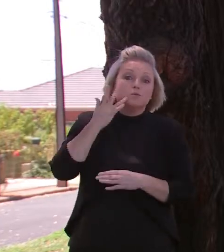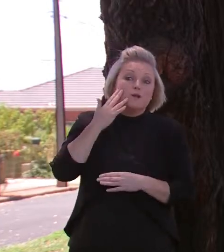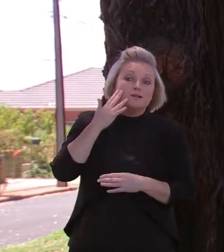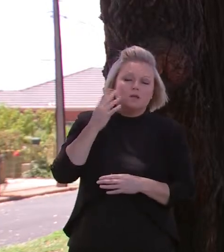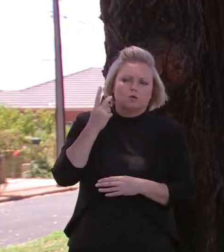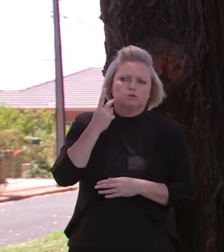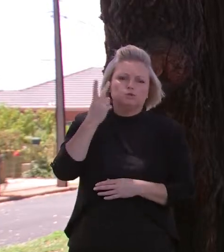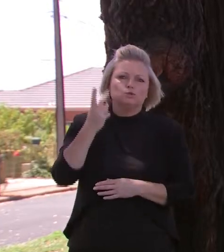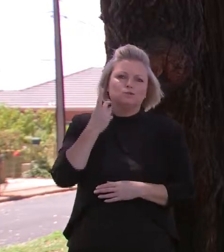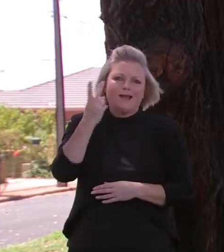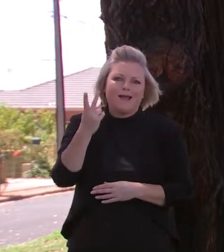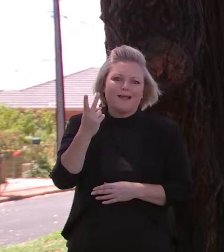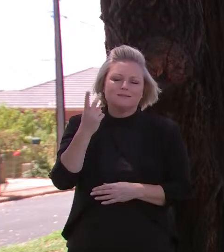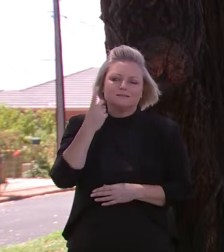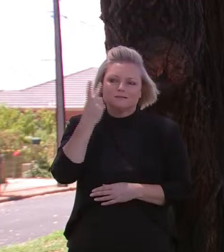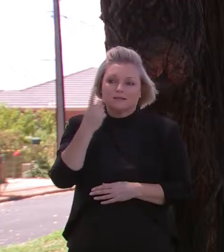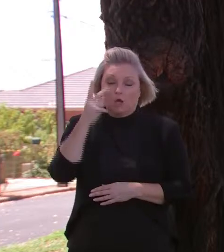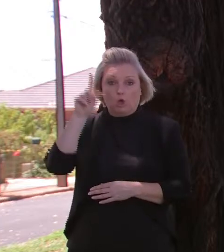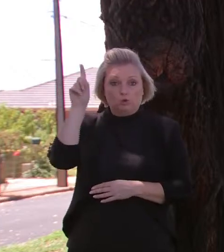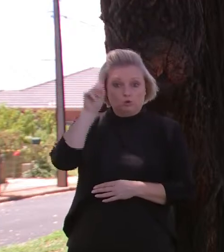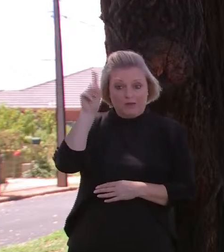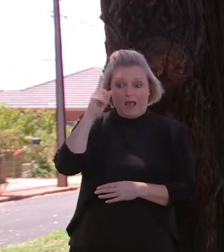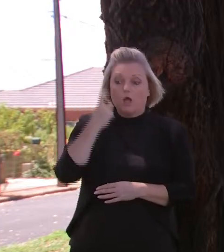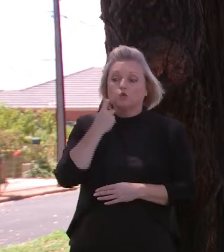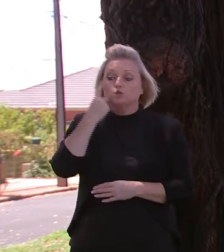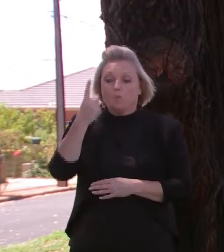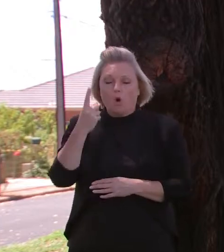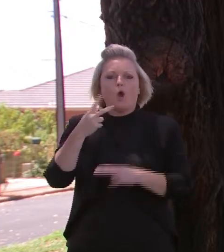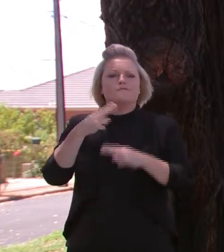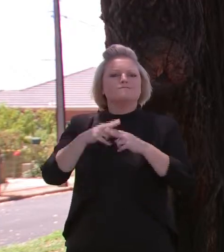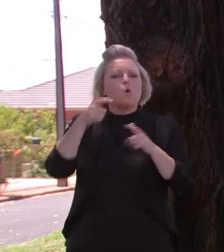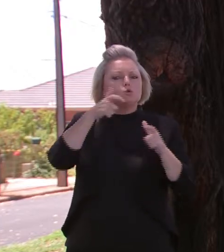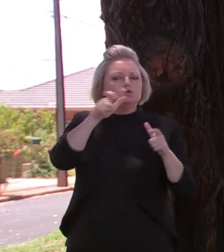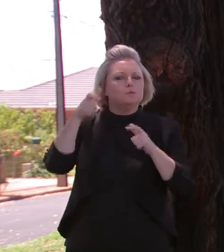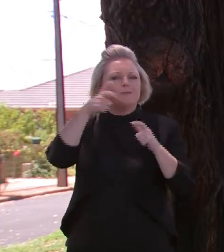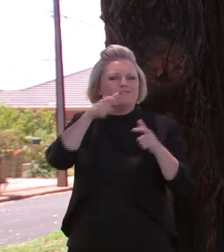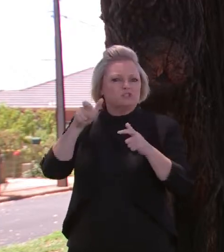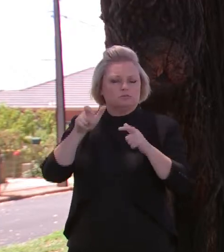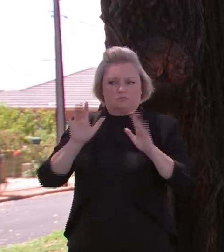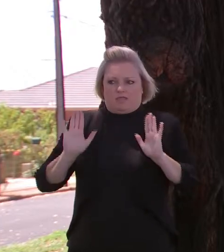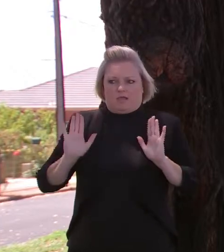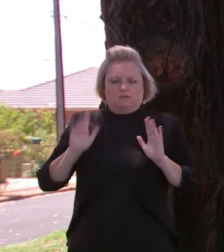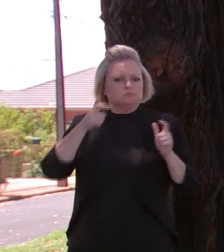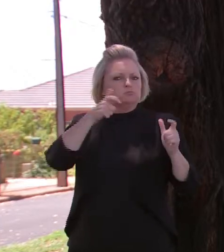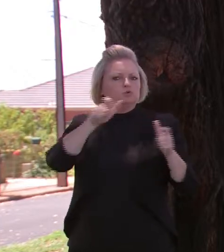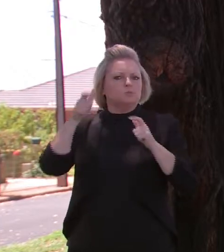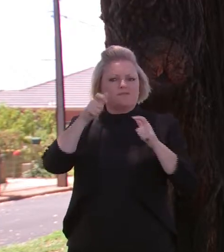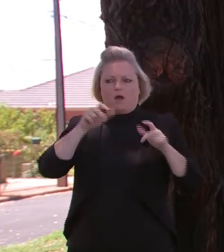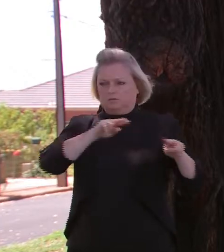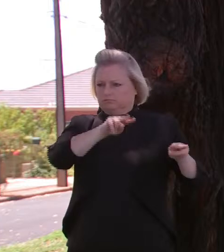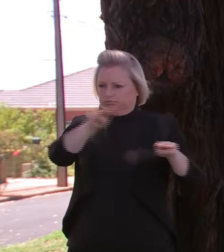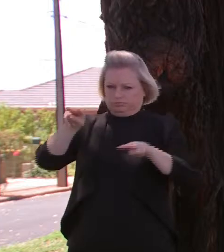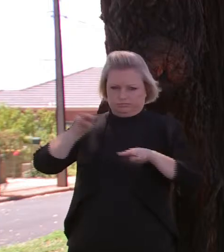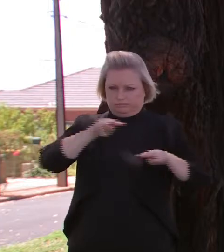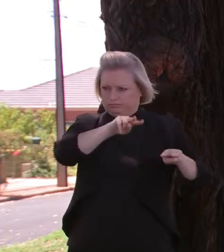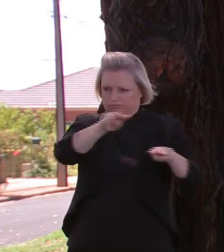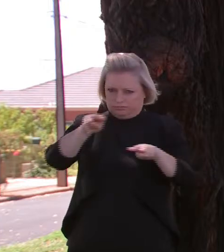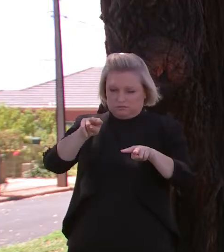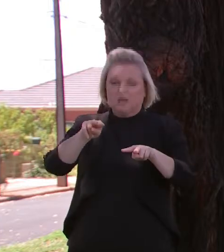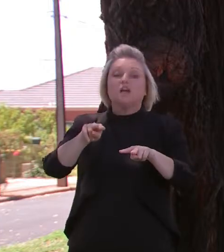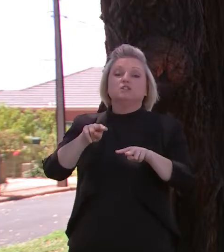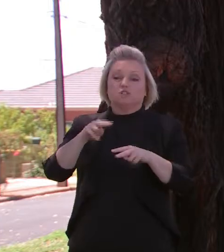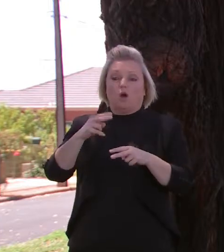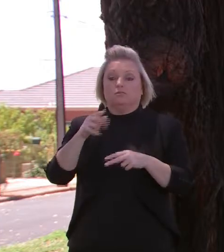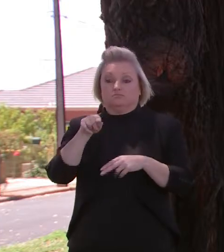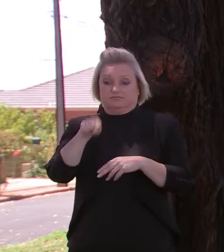opportunity for sites to provide that supervision from today, and indeed the expectation is that all of those schools will